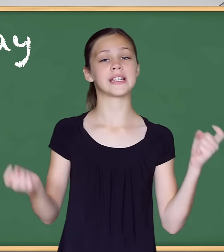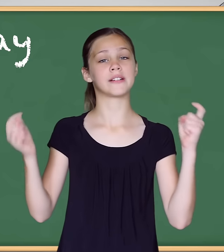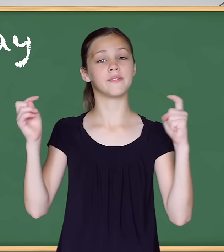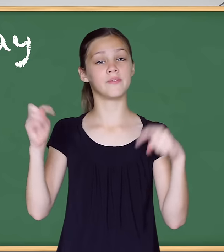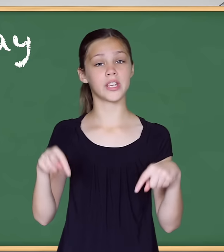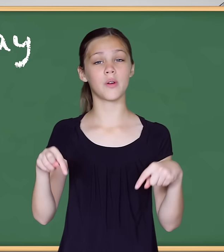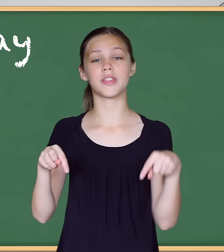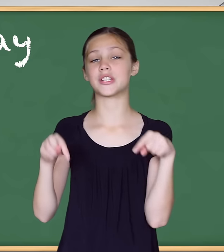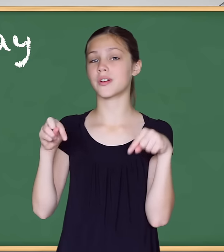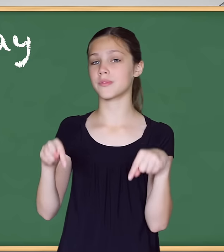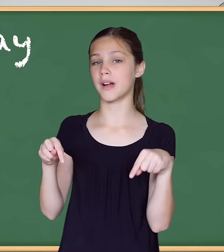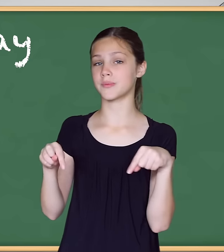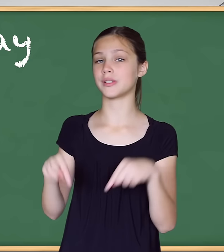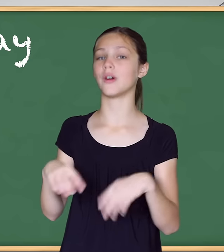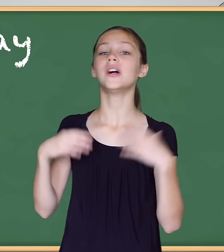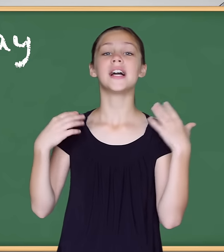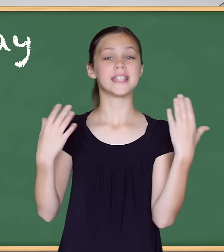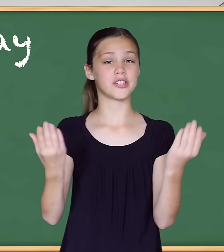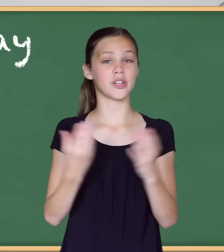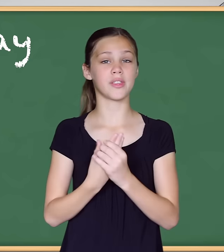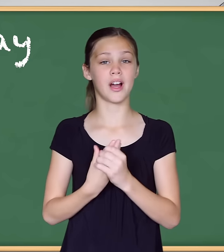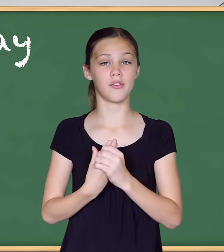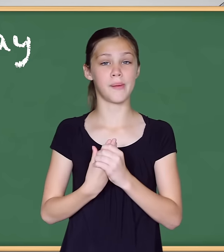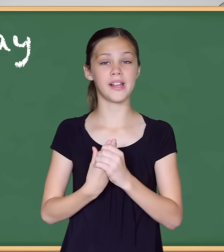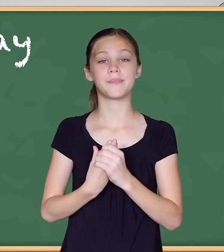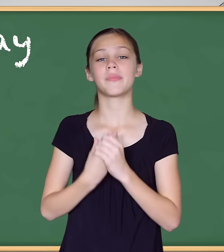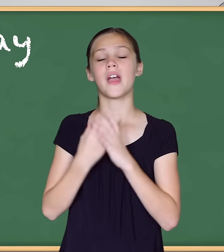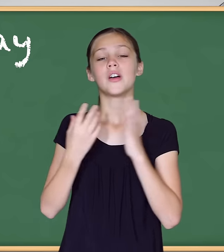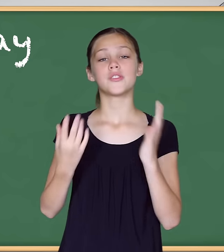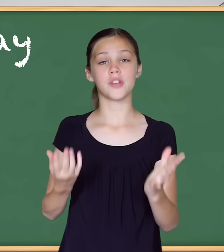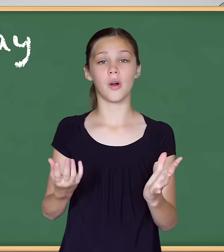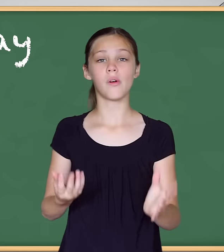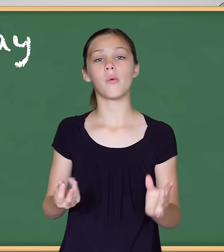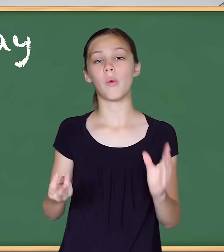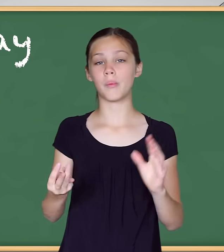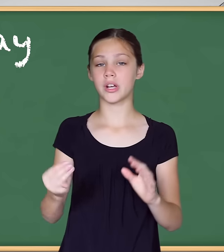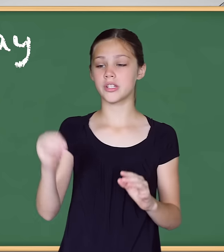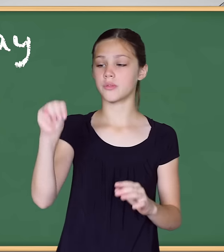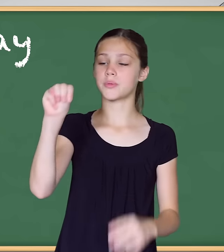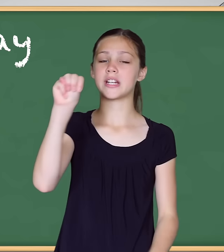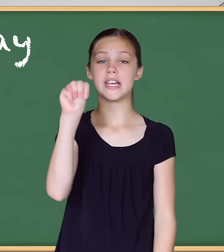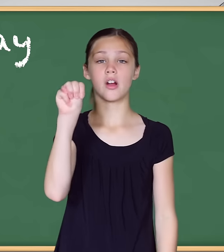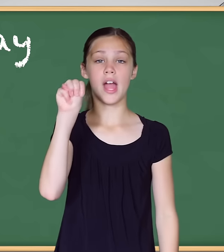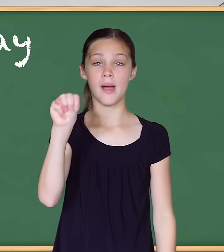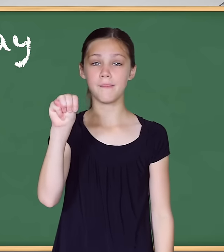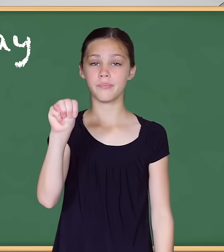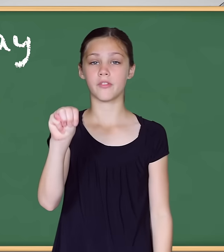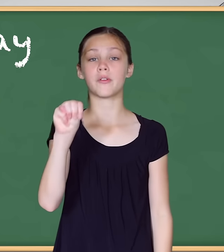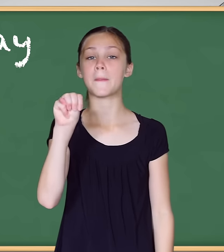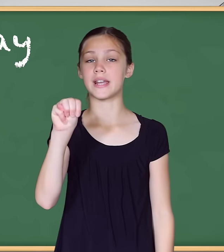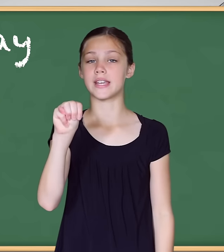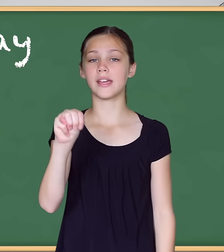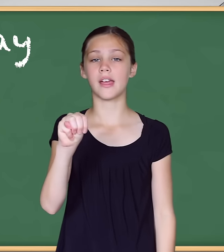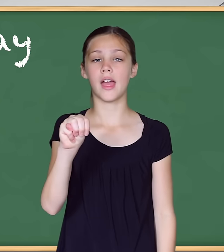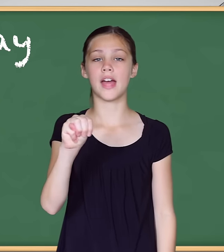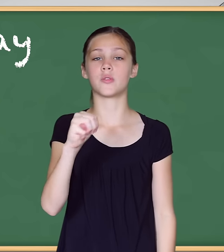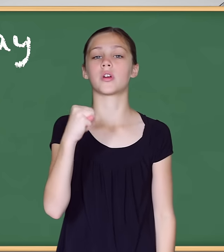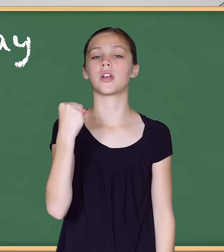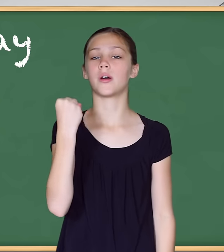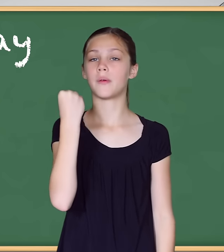link a video in the description box below teaching you the alphabet. So what we're going to do is we're going to take our M for Monday and we're going to